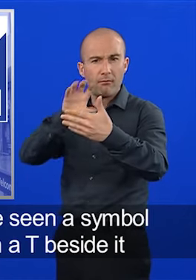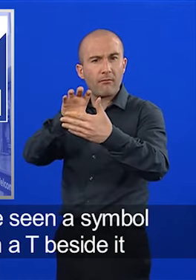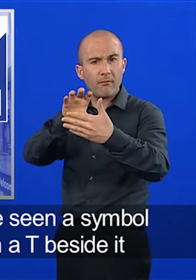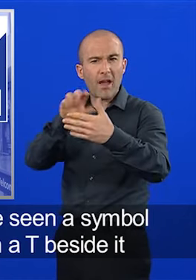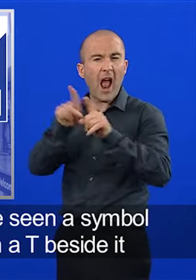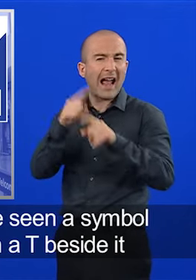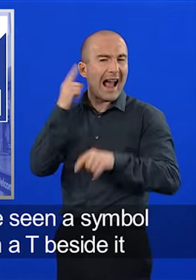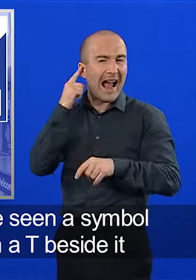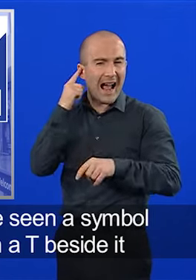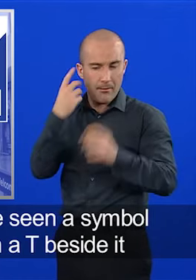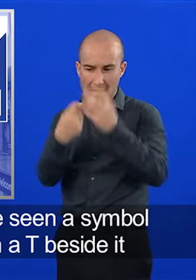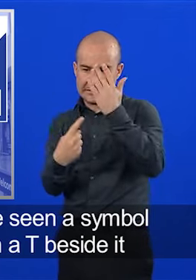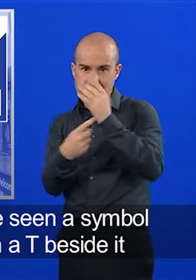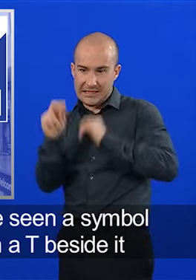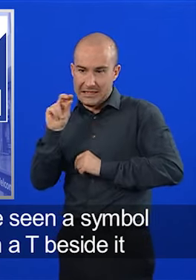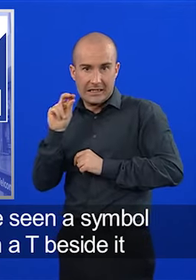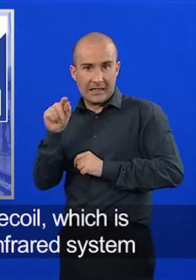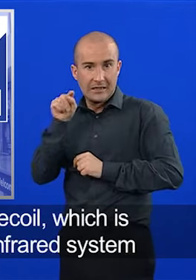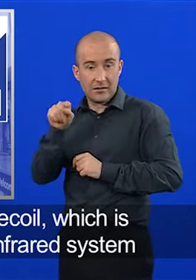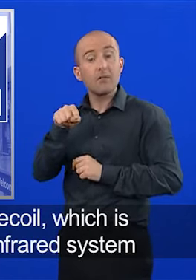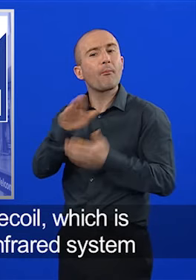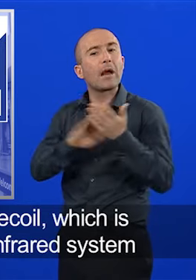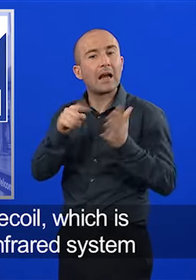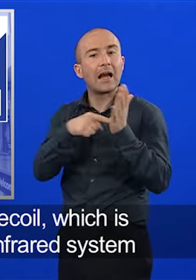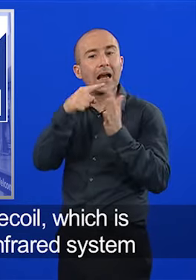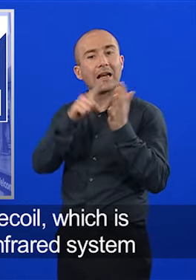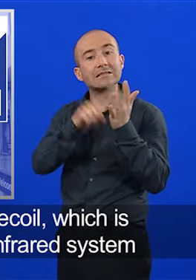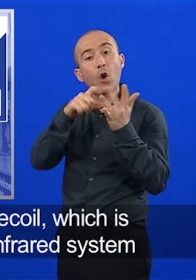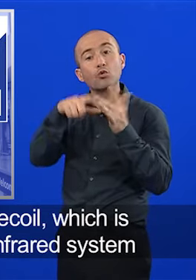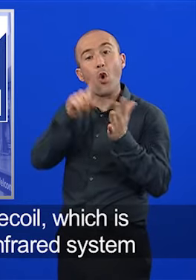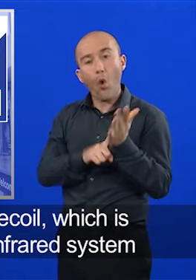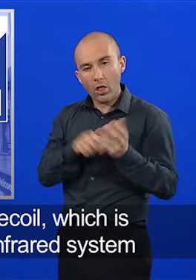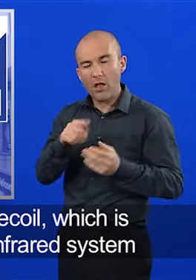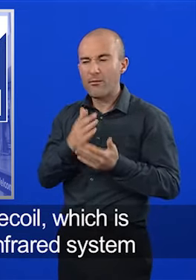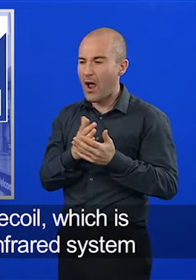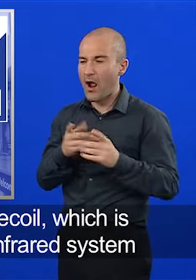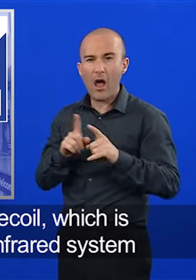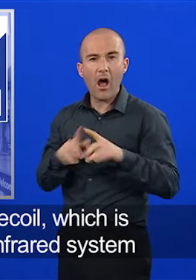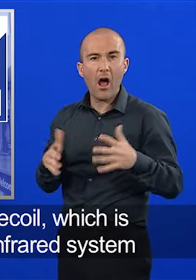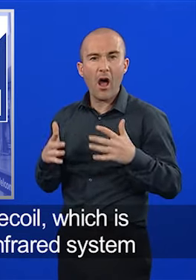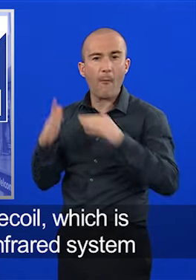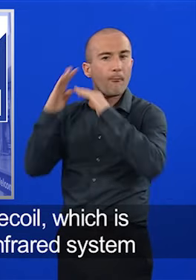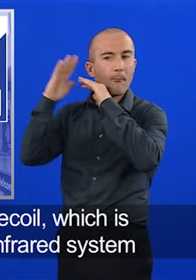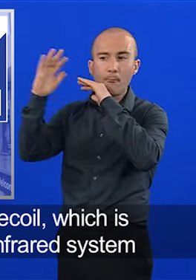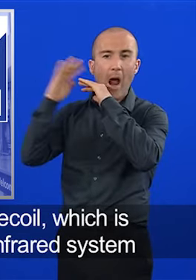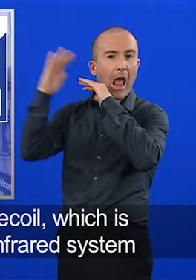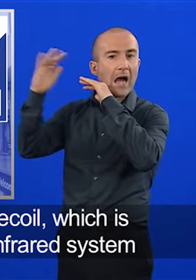a symbol which is like an ear with a T beside it, and that stands for a telecoil, which is almost like a sort of wireless